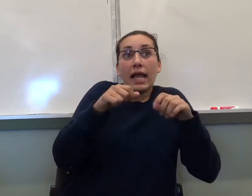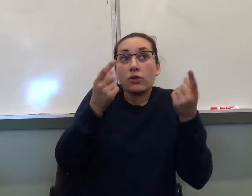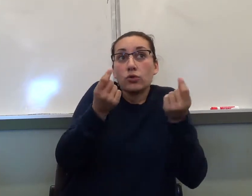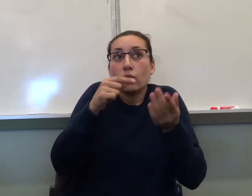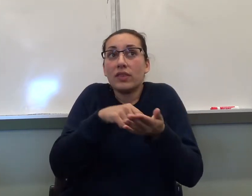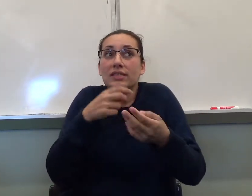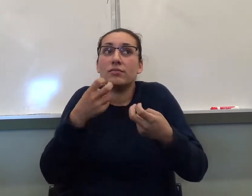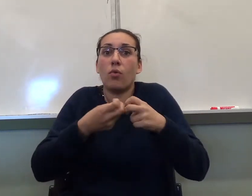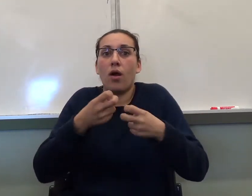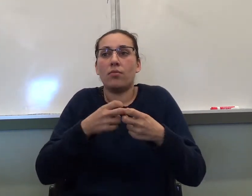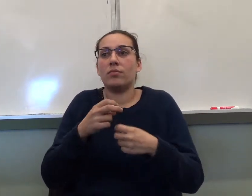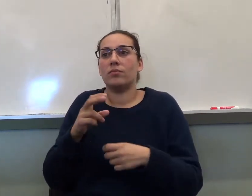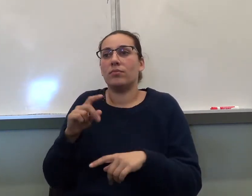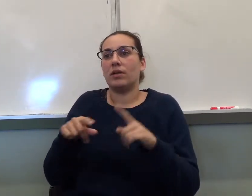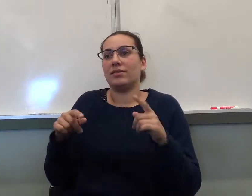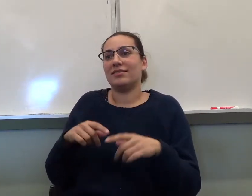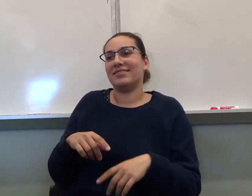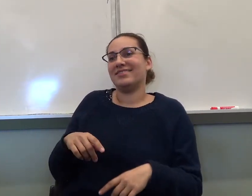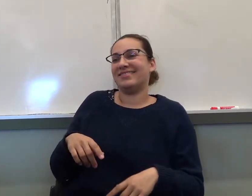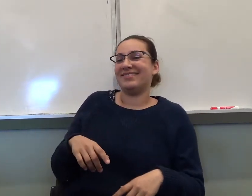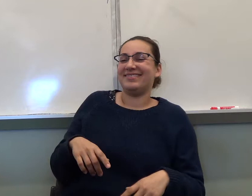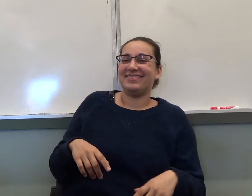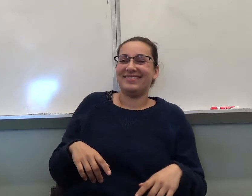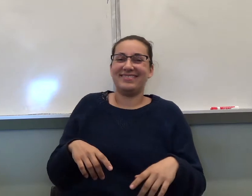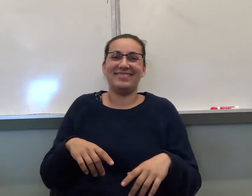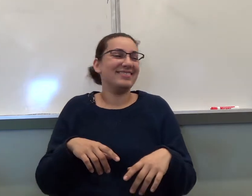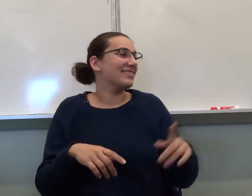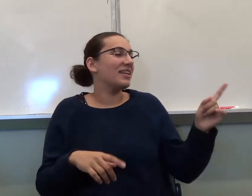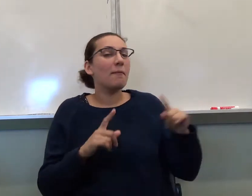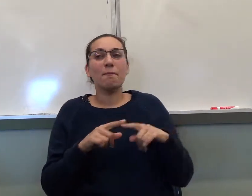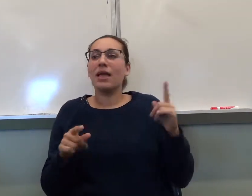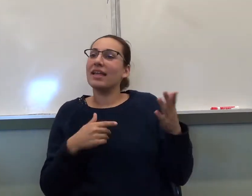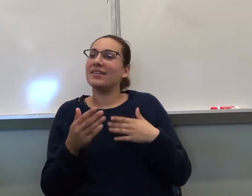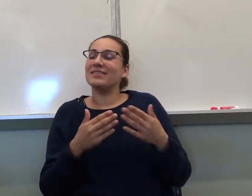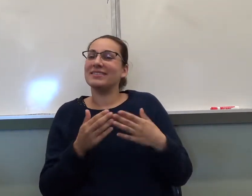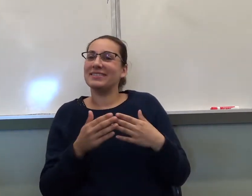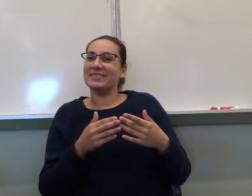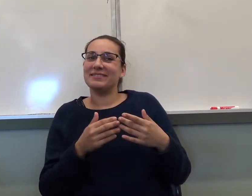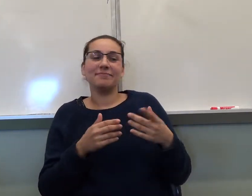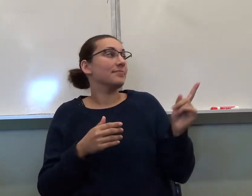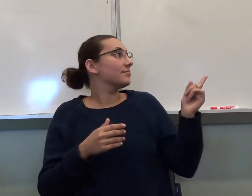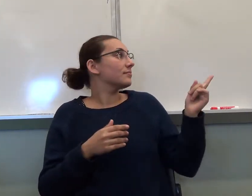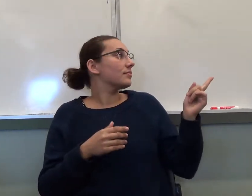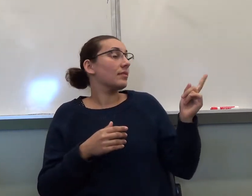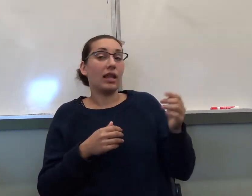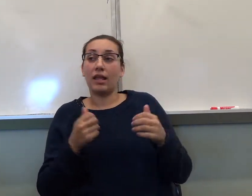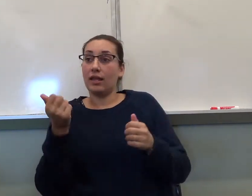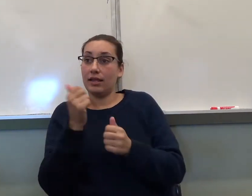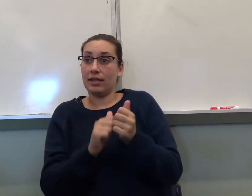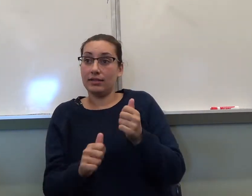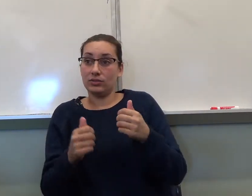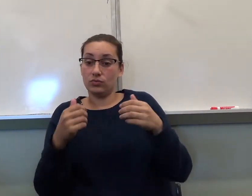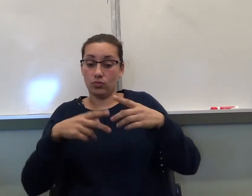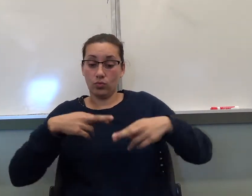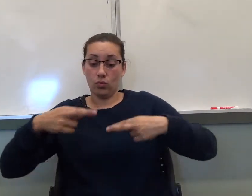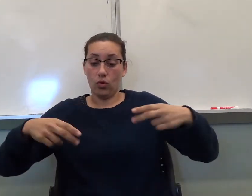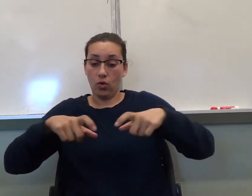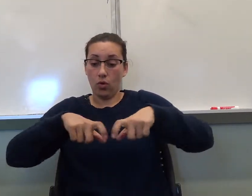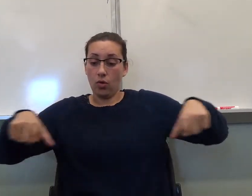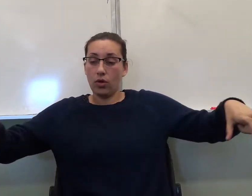her 14 steps, right? But we know that each roll has 5 yards in it. Well, 5 goes into 21 4